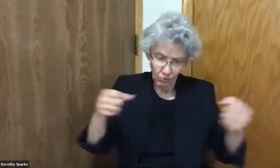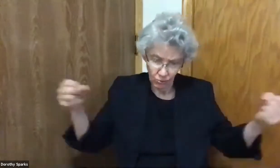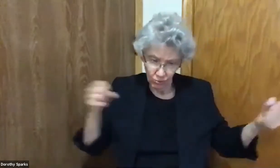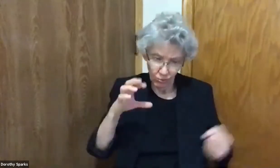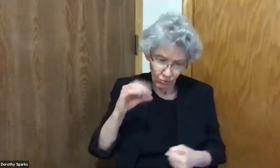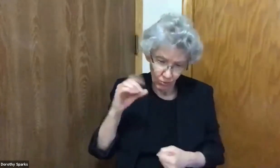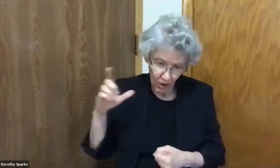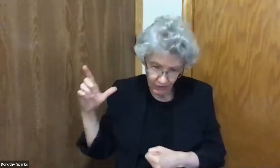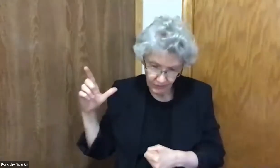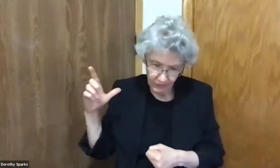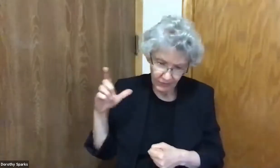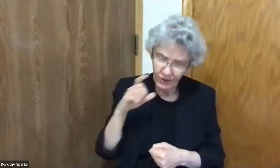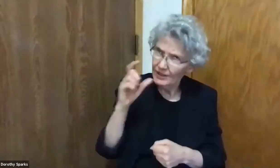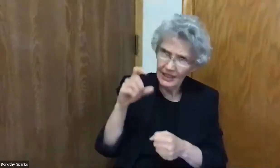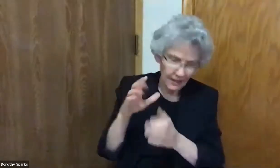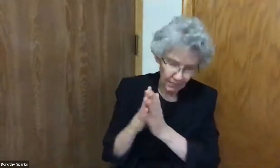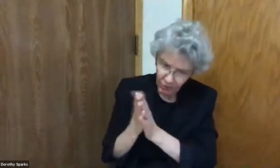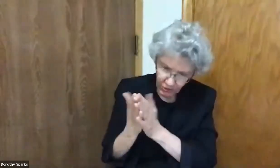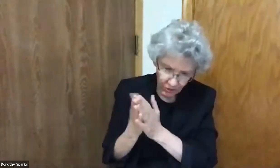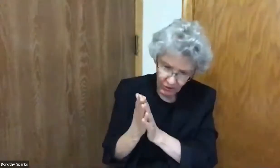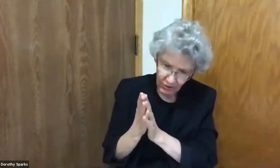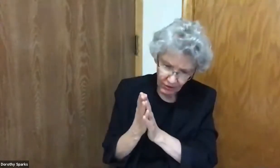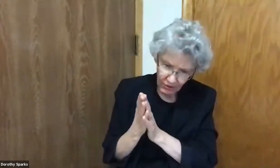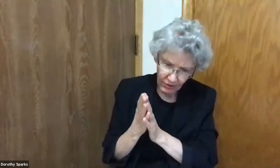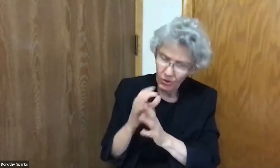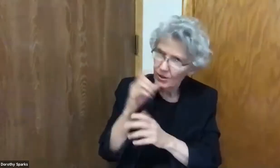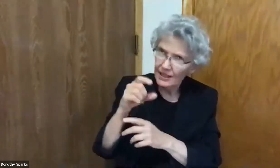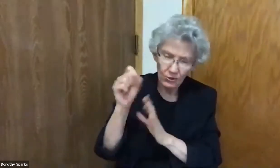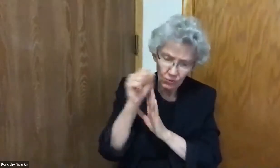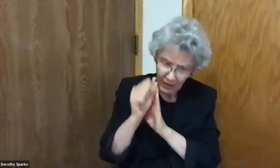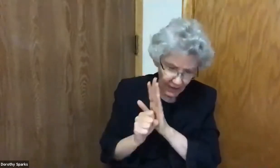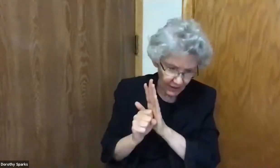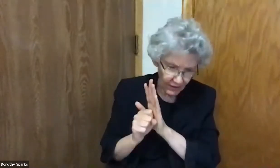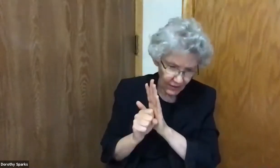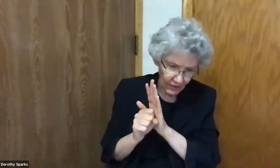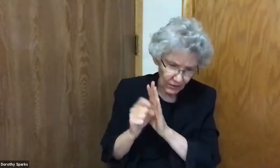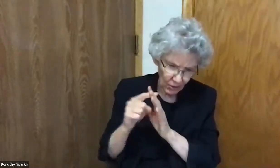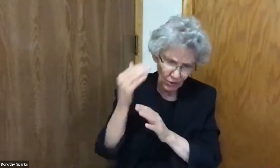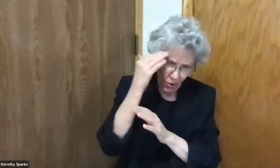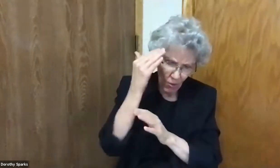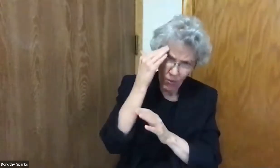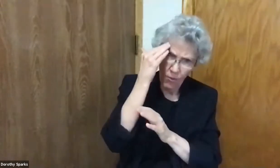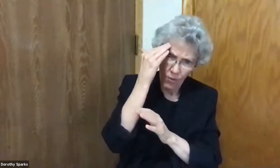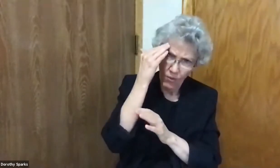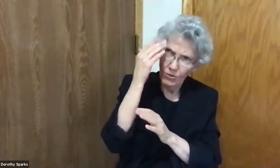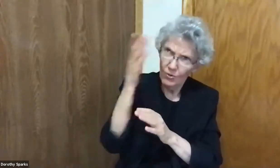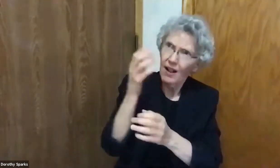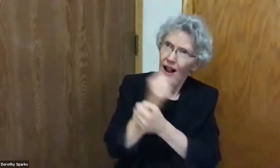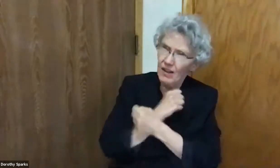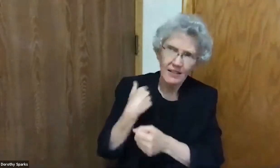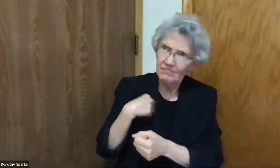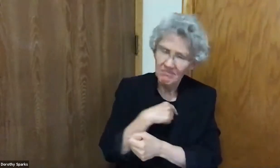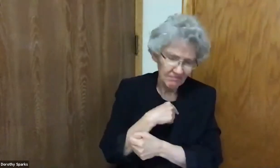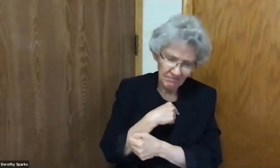Then we will need no scroll, no book, no script to know that you